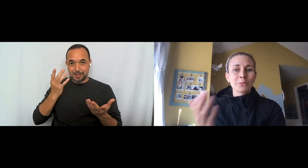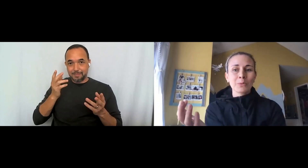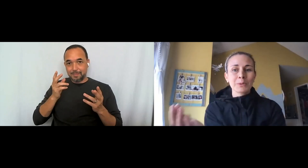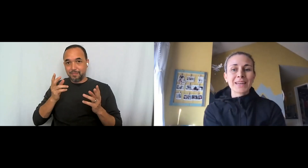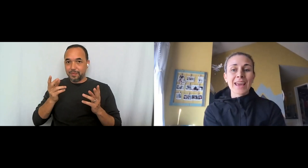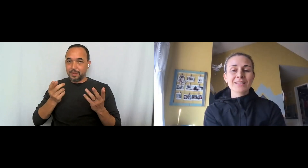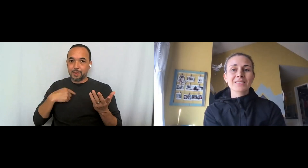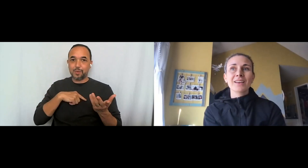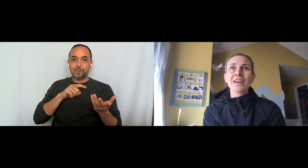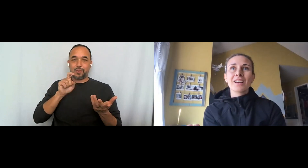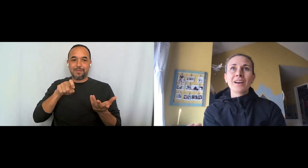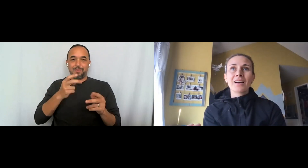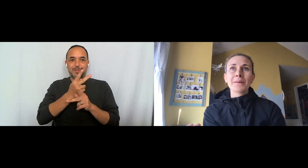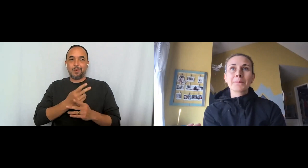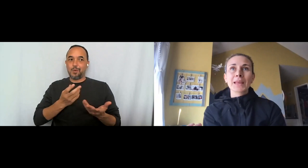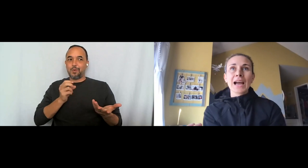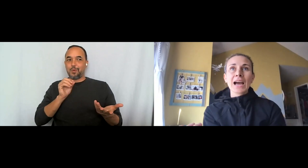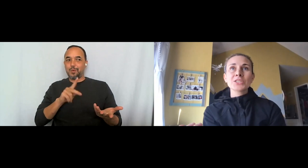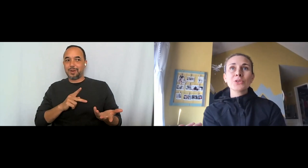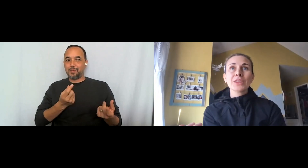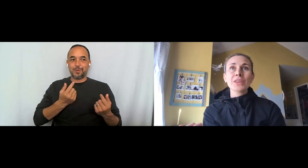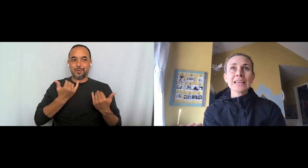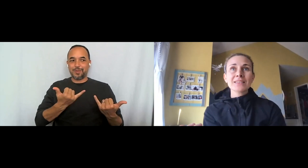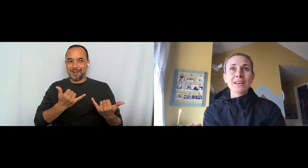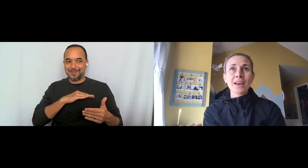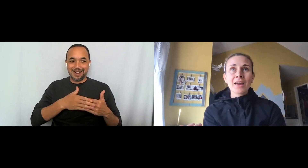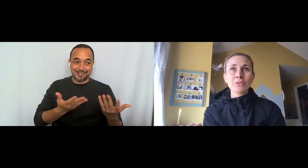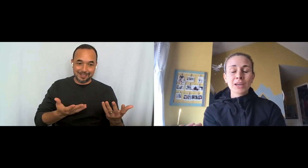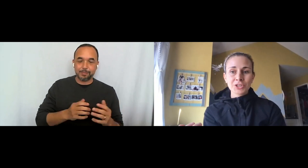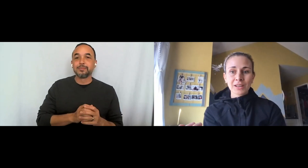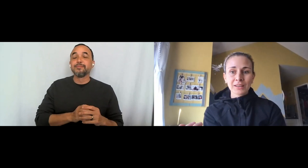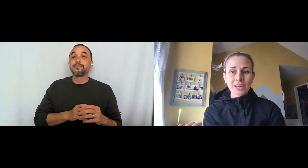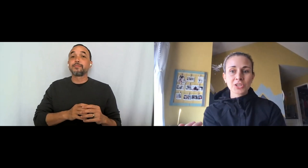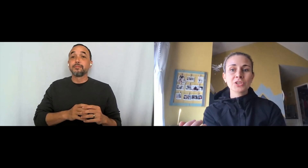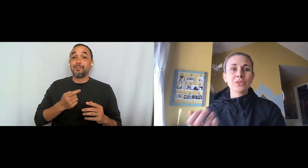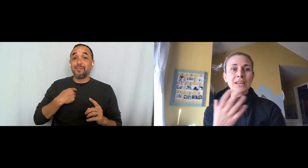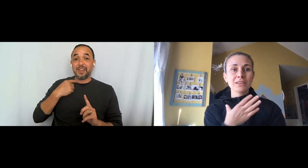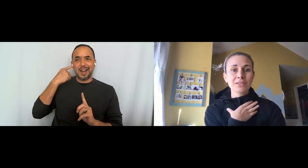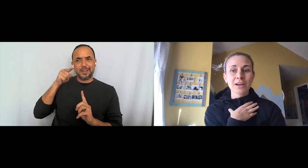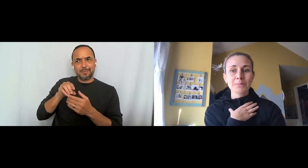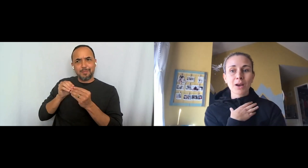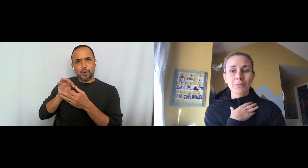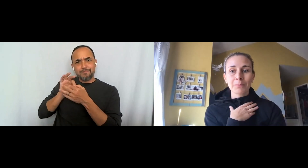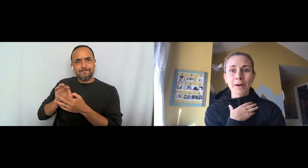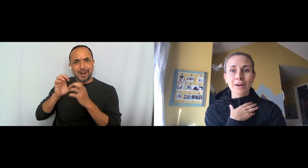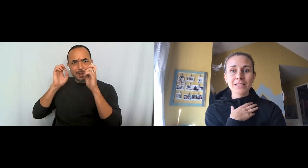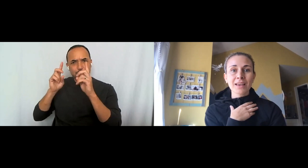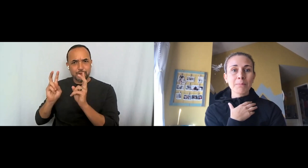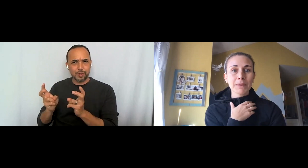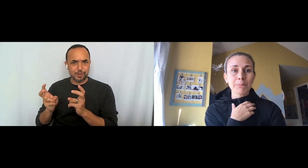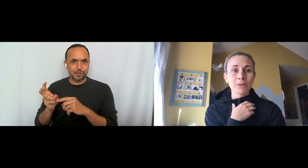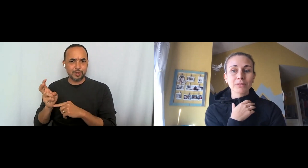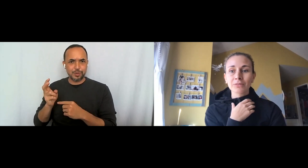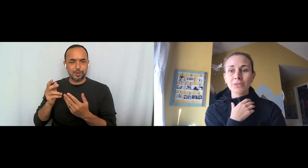what will be next. I do think is an educational issue in the terms of parents